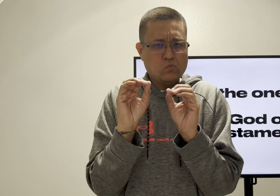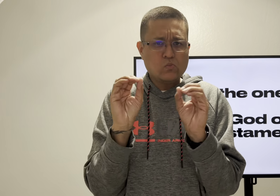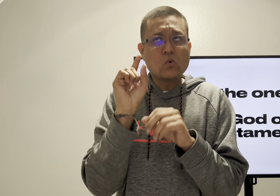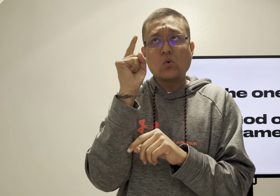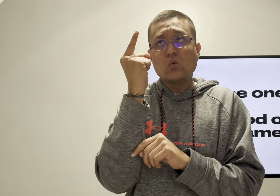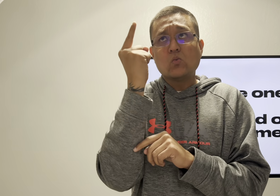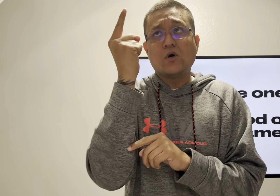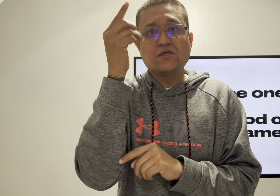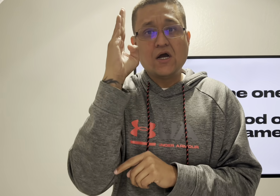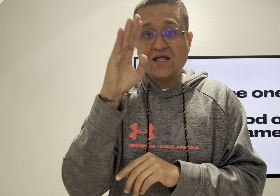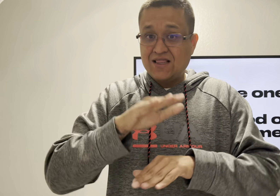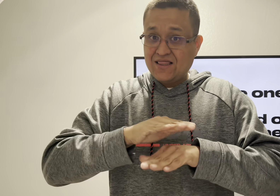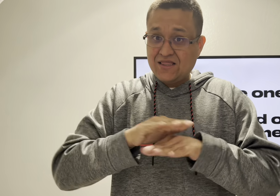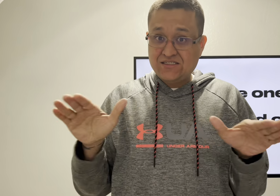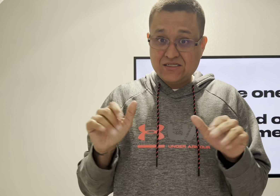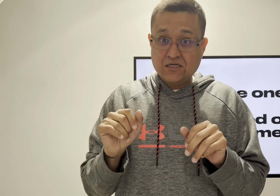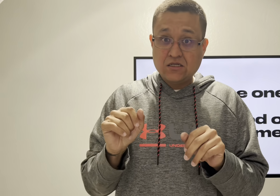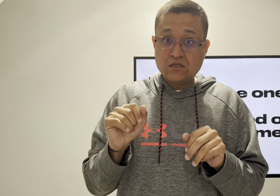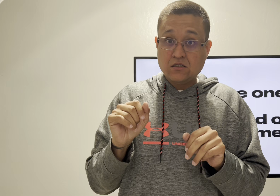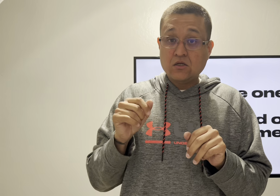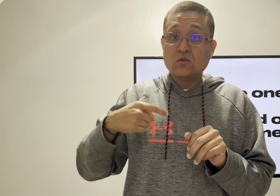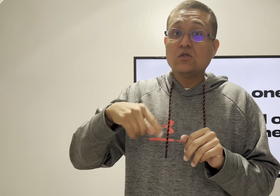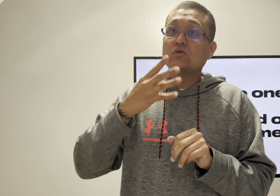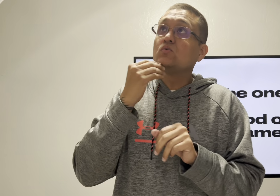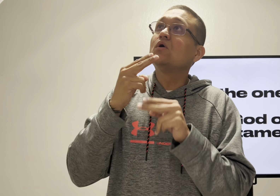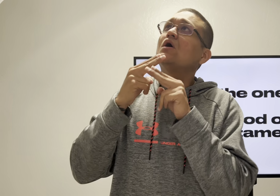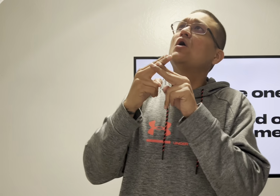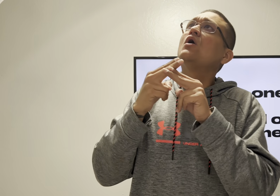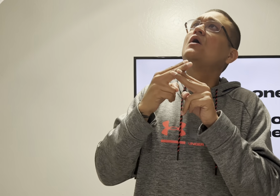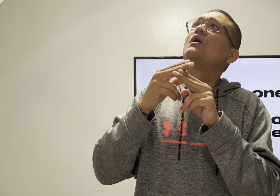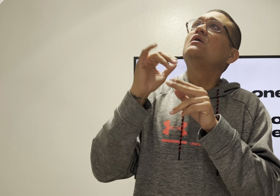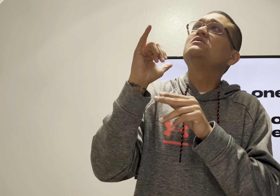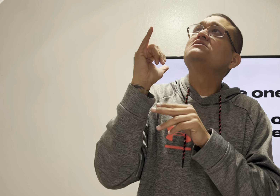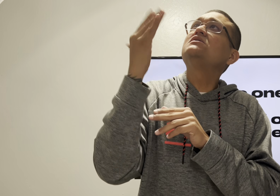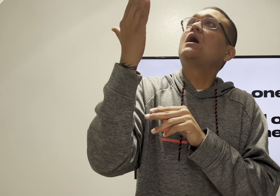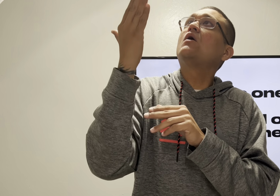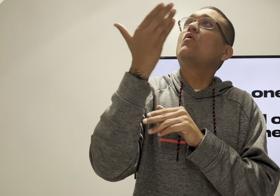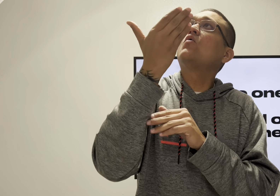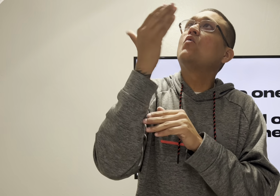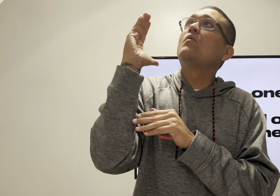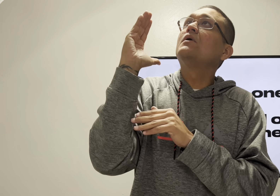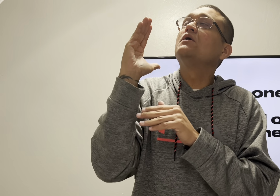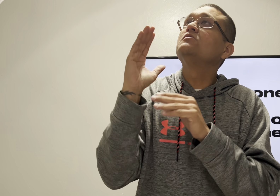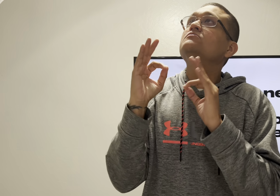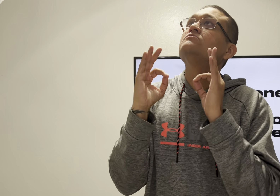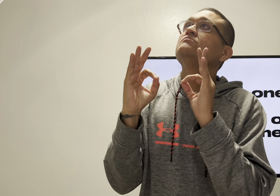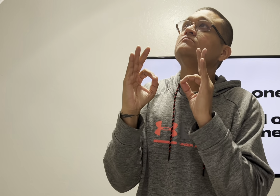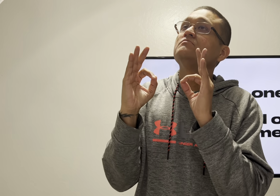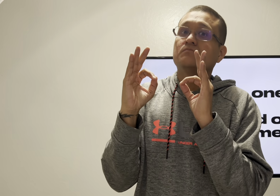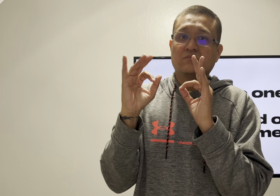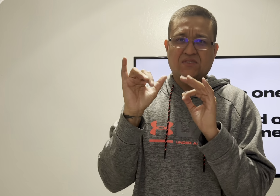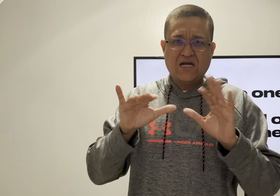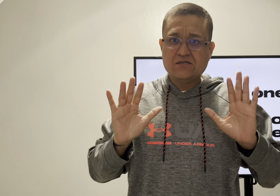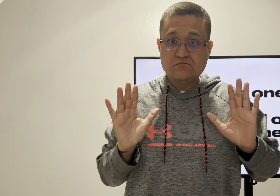Lord. That's it. We only have one Lord. That's it. His name is Yahweh. He's